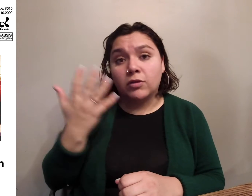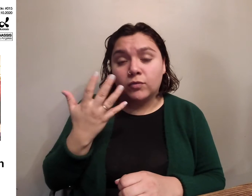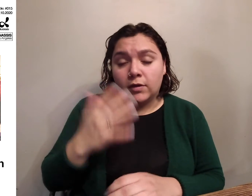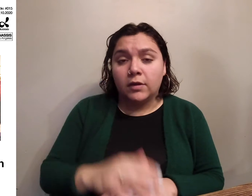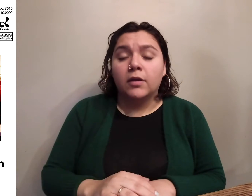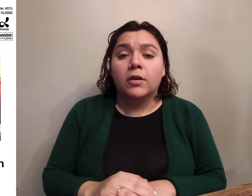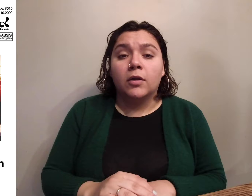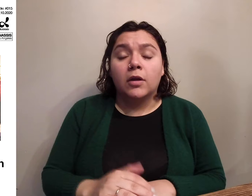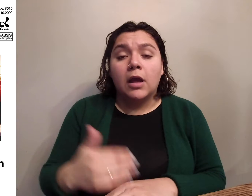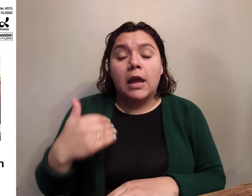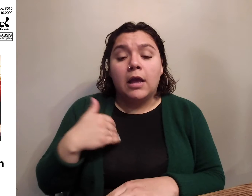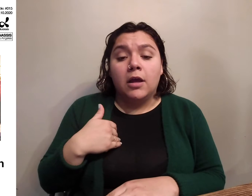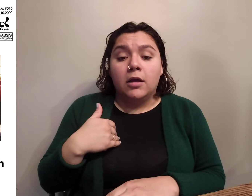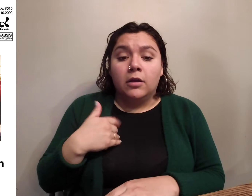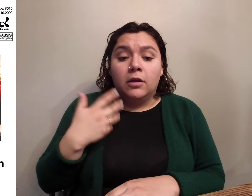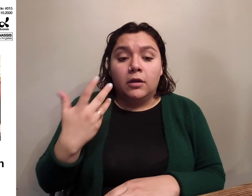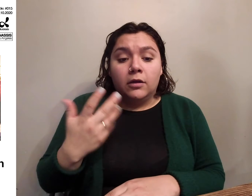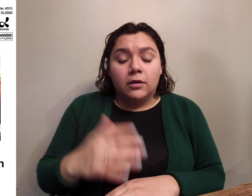is another